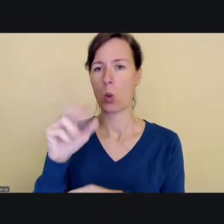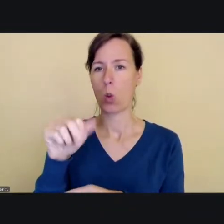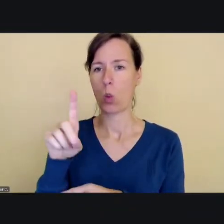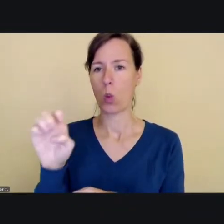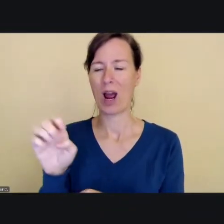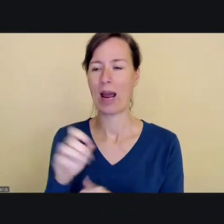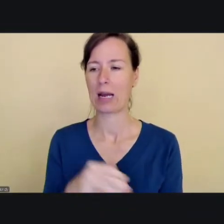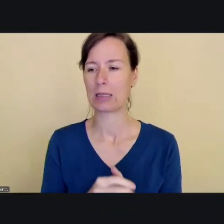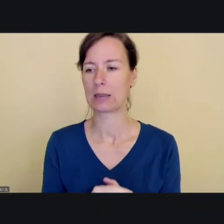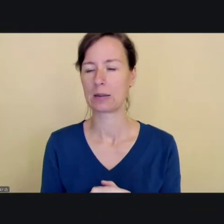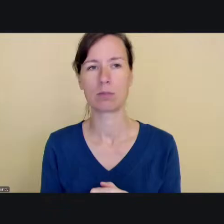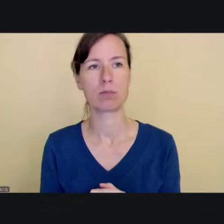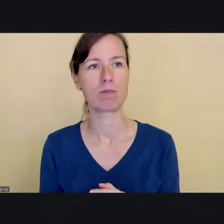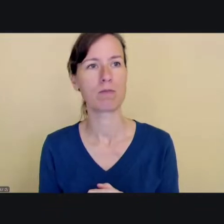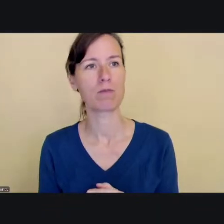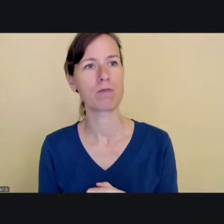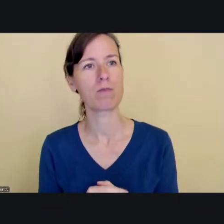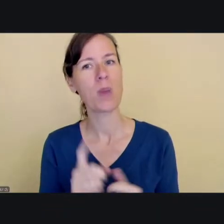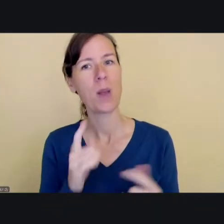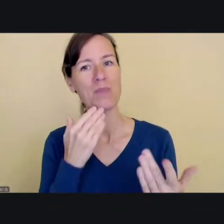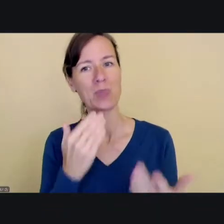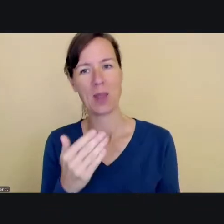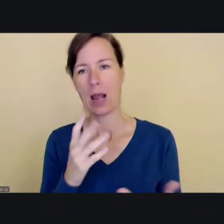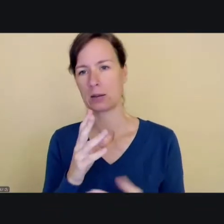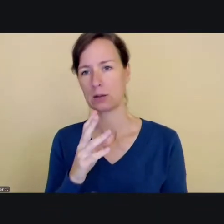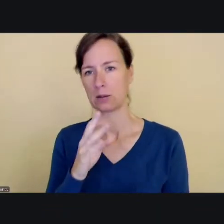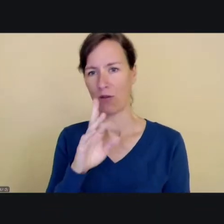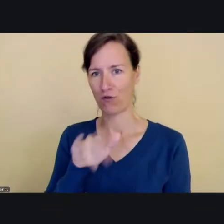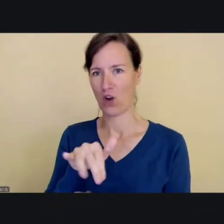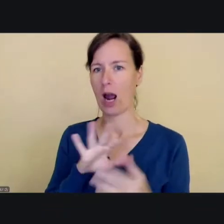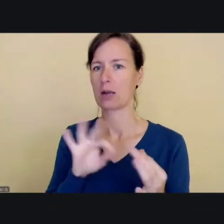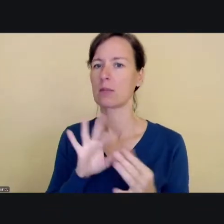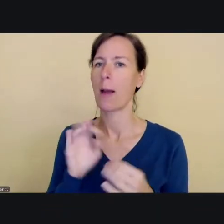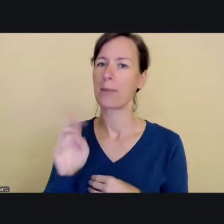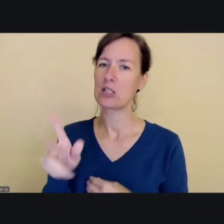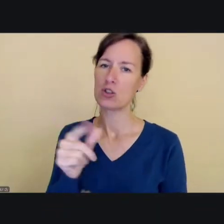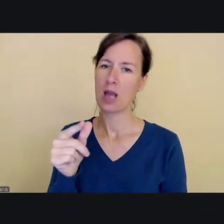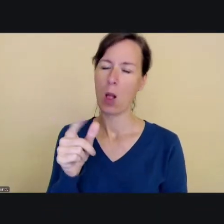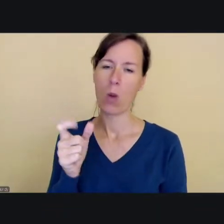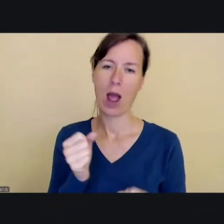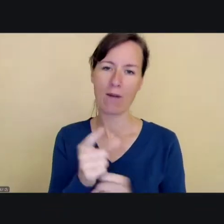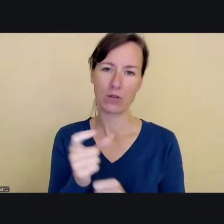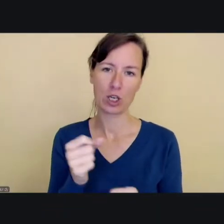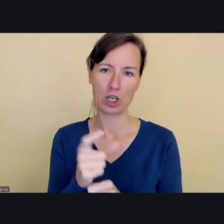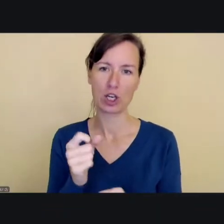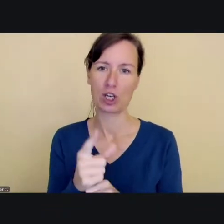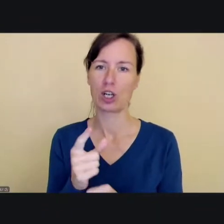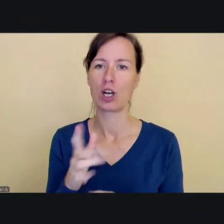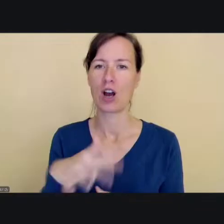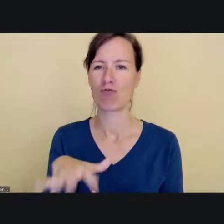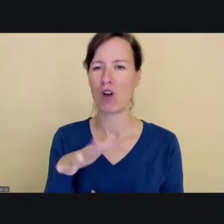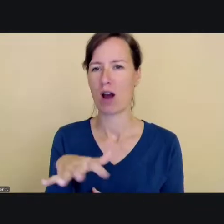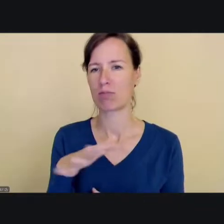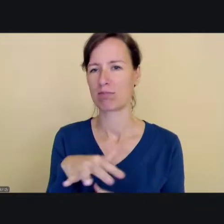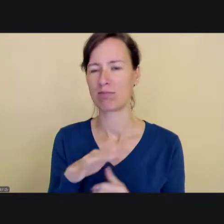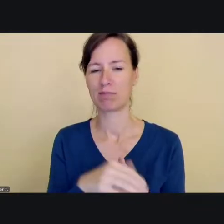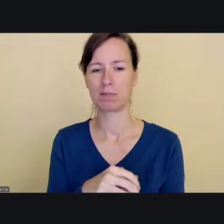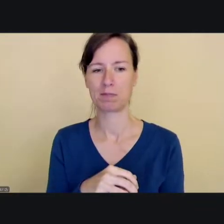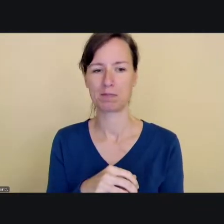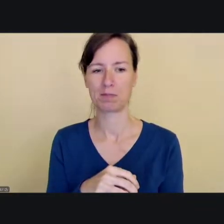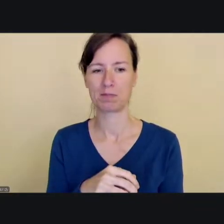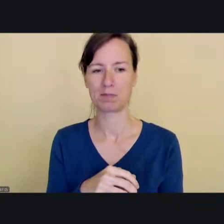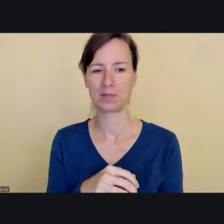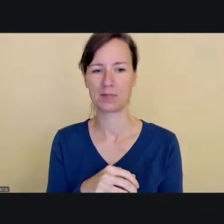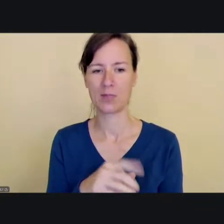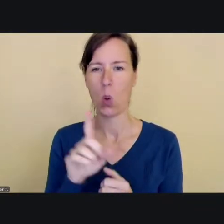Thank you. Mr. Galloway, every year, like around, I get it around one time, but